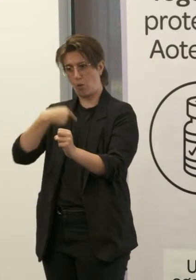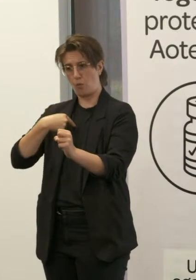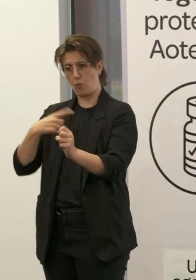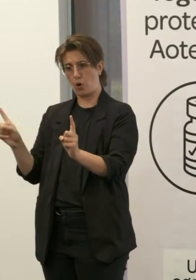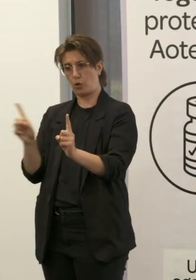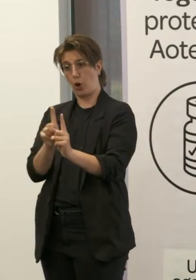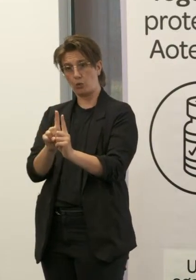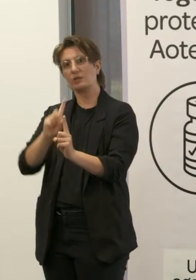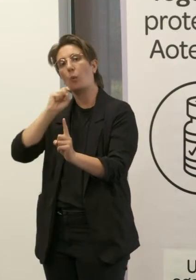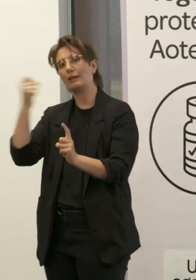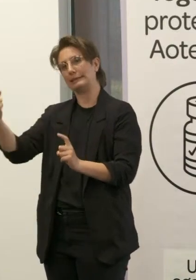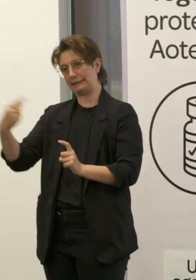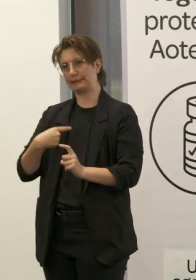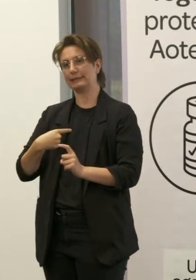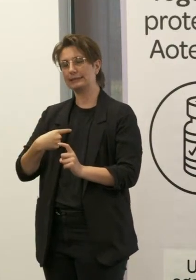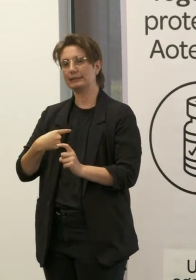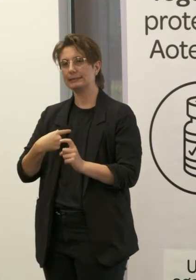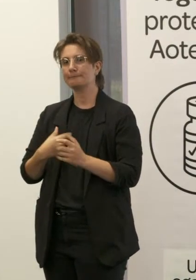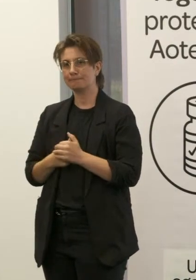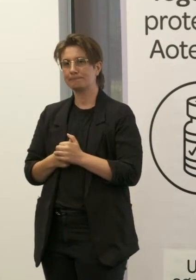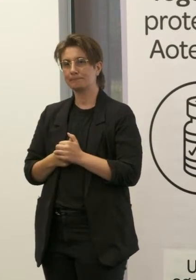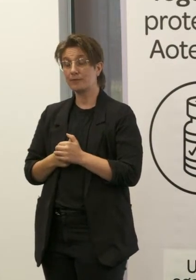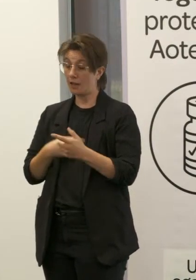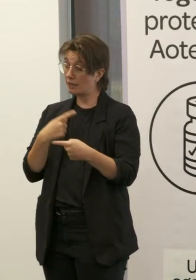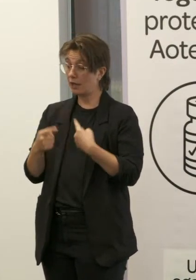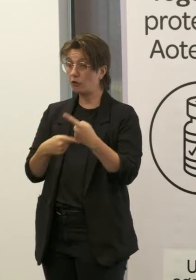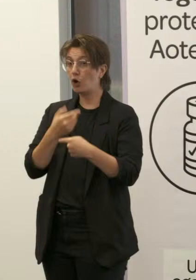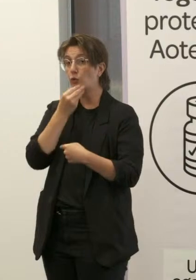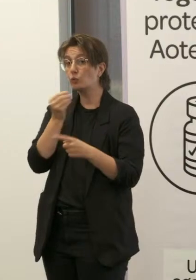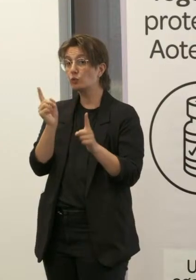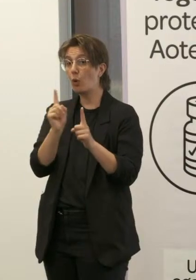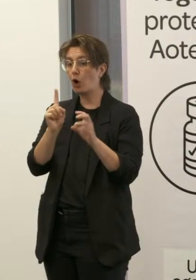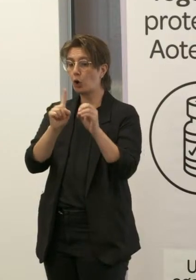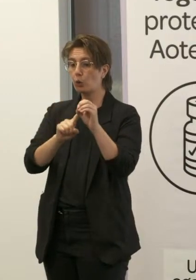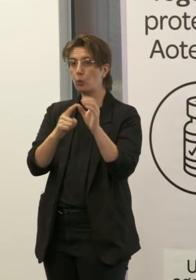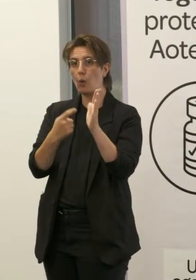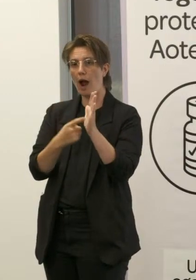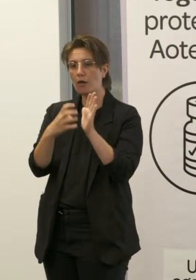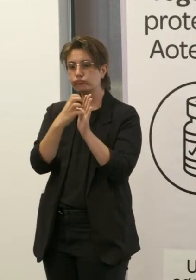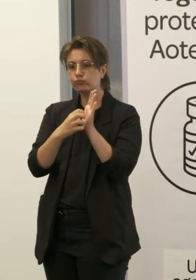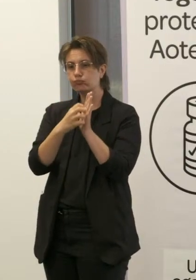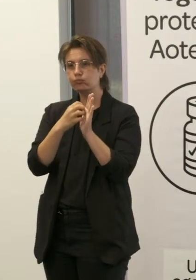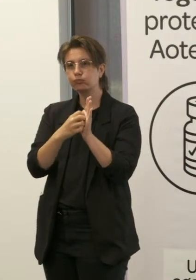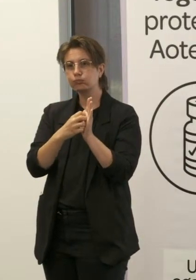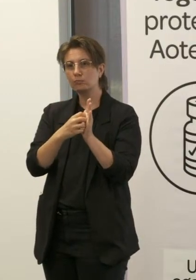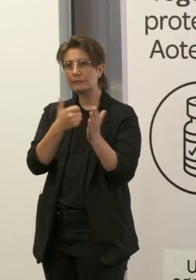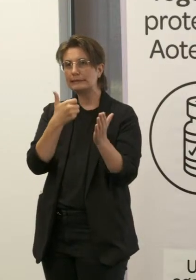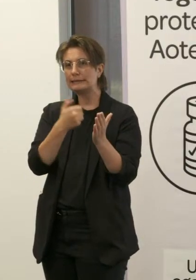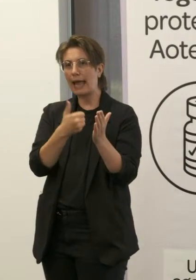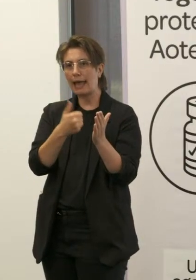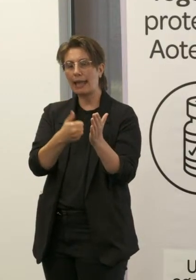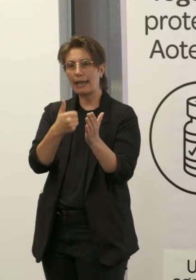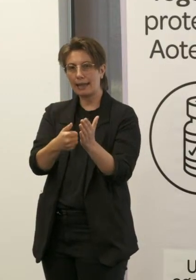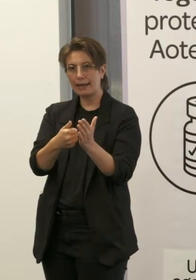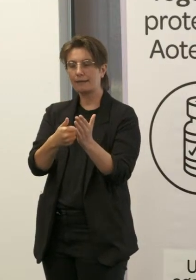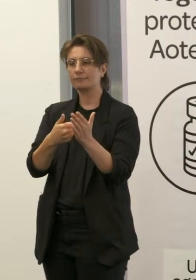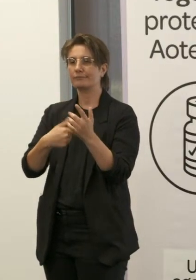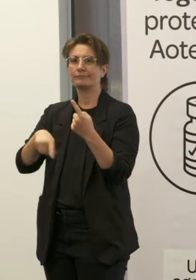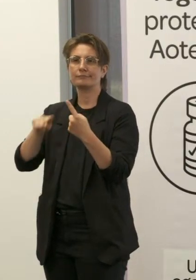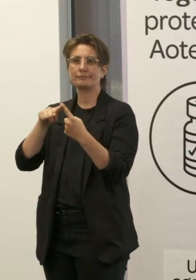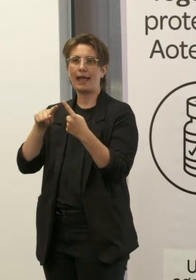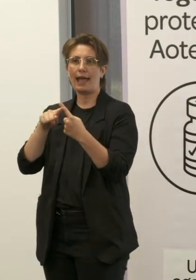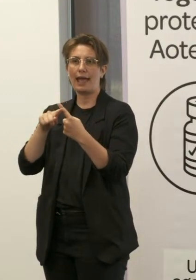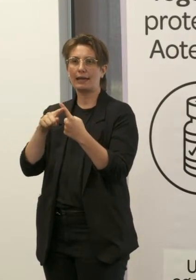will also continue to use QR codes, Bluetooth, and other locations of